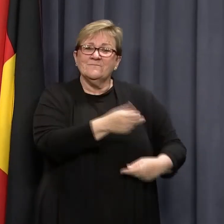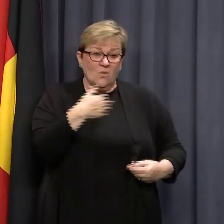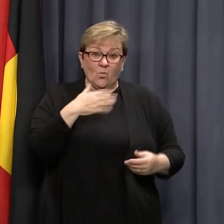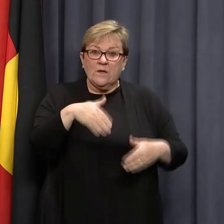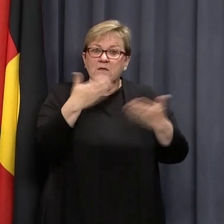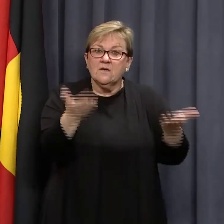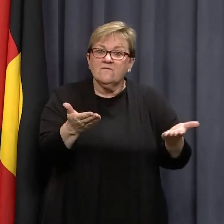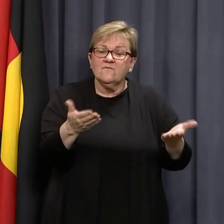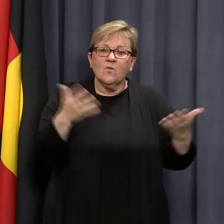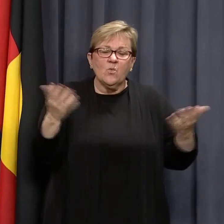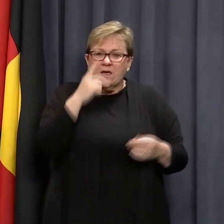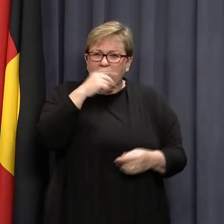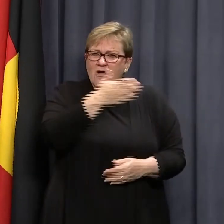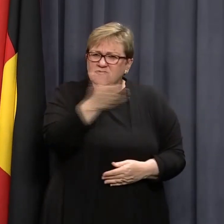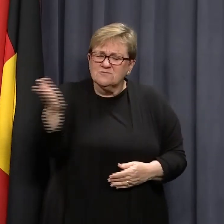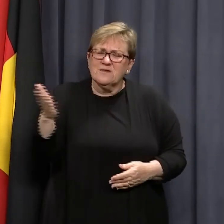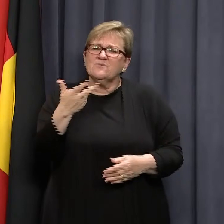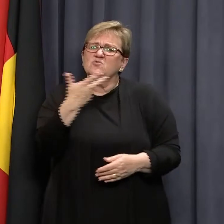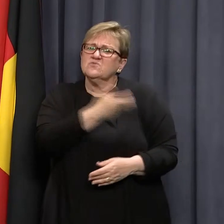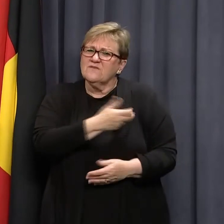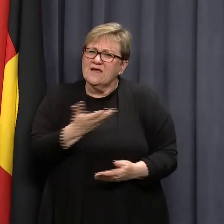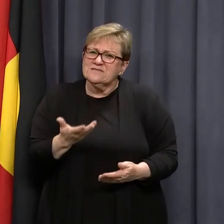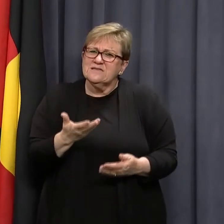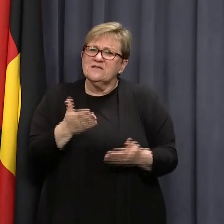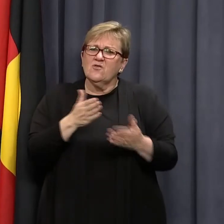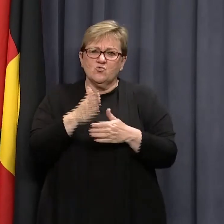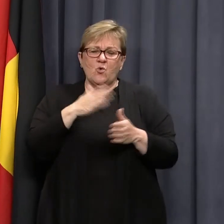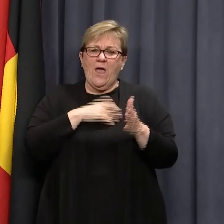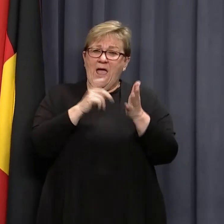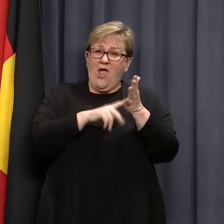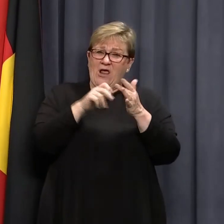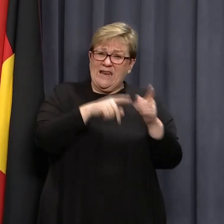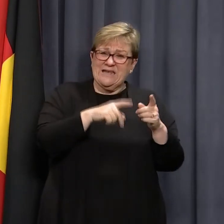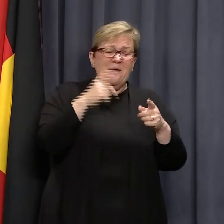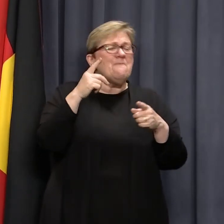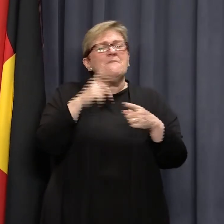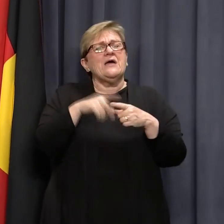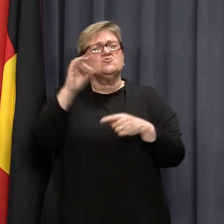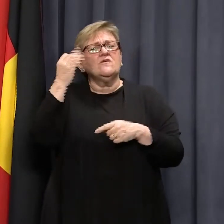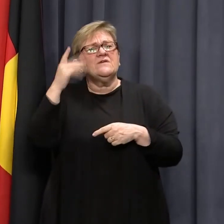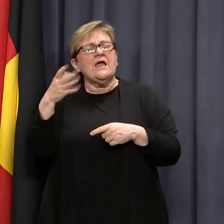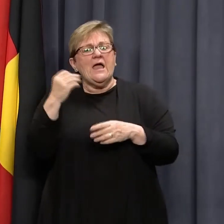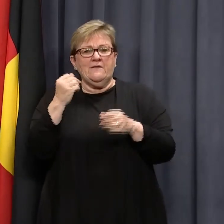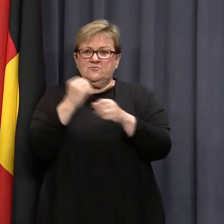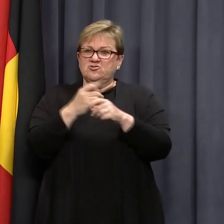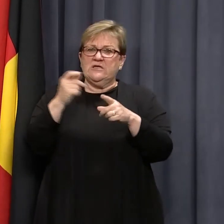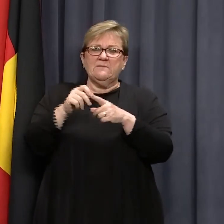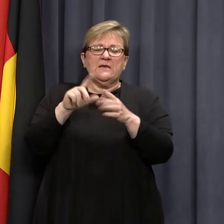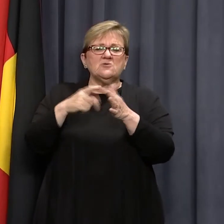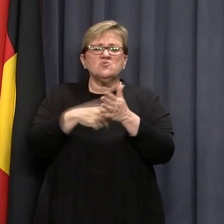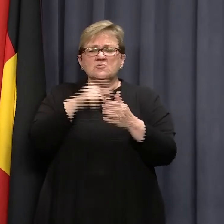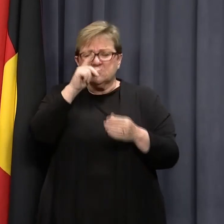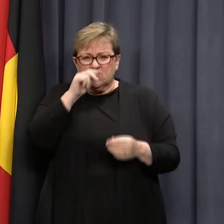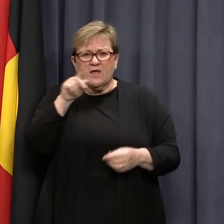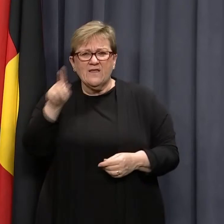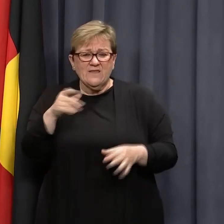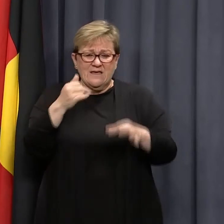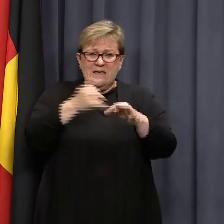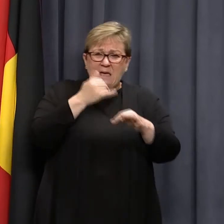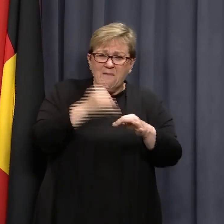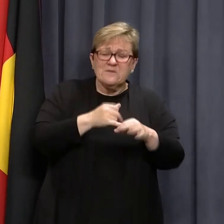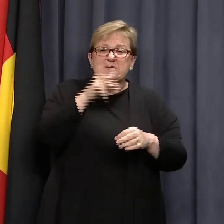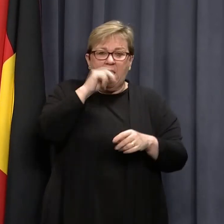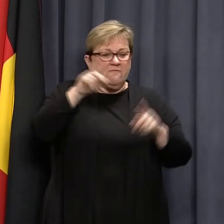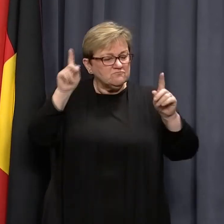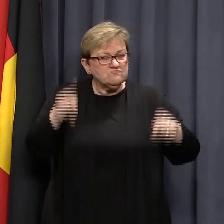it, encouraging people to get the vaccine through our clinics, but there's also the general practices. Pharmacists have